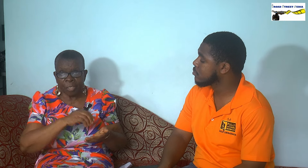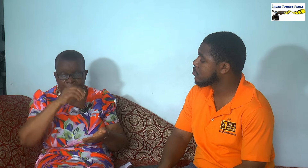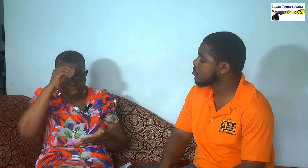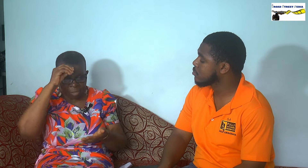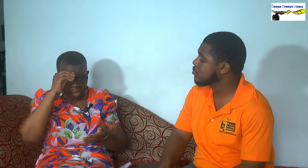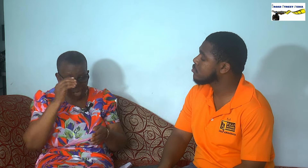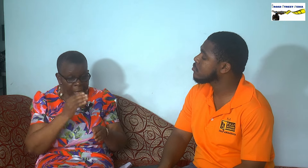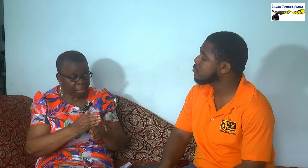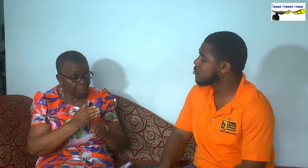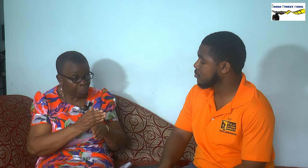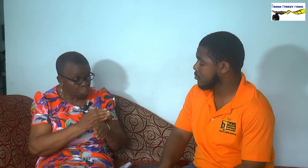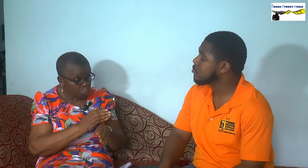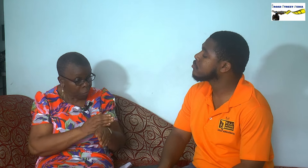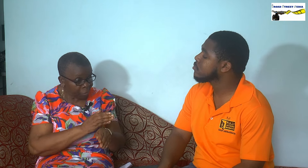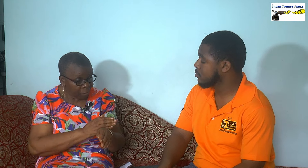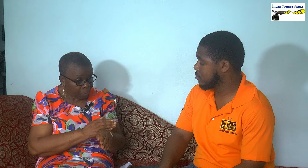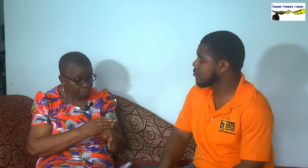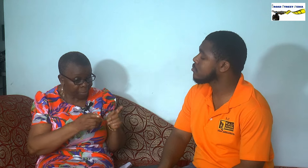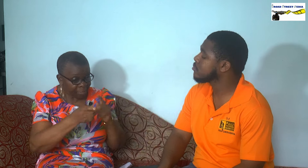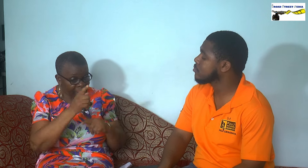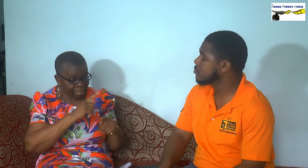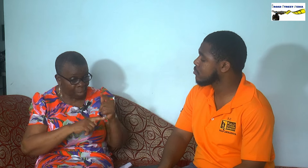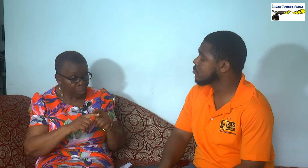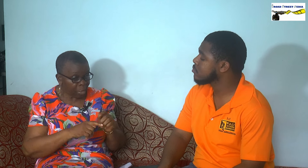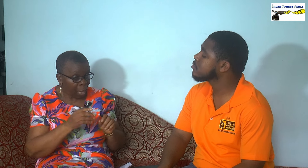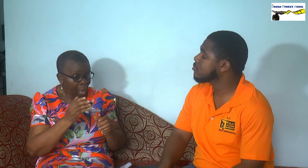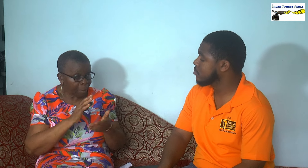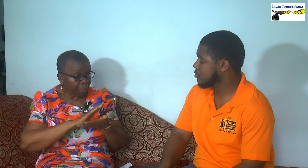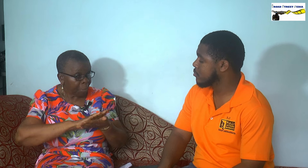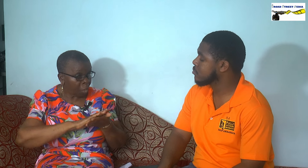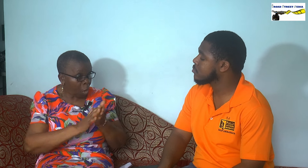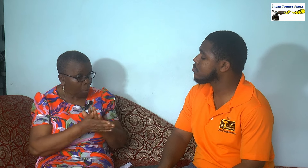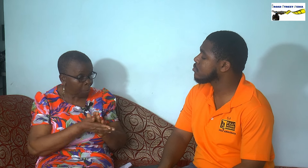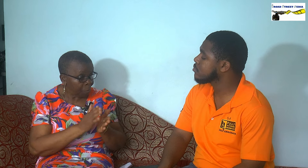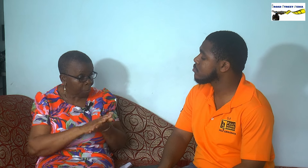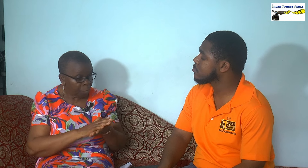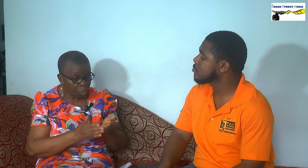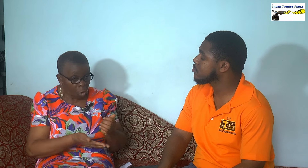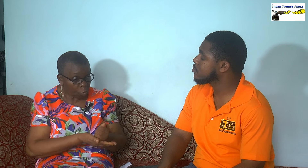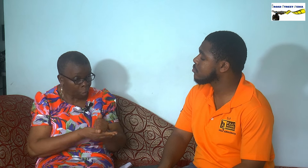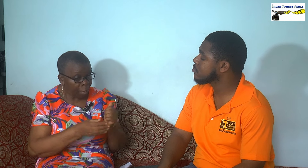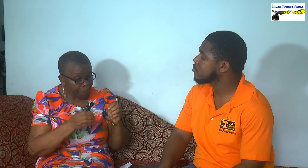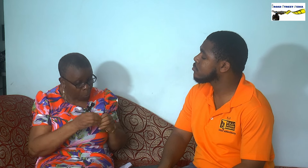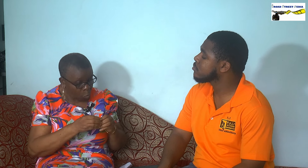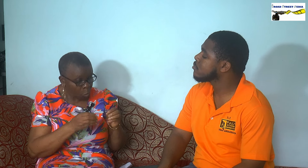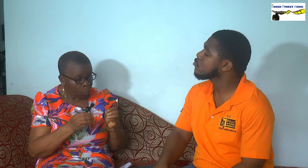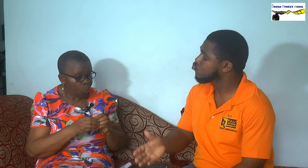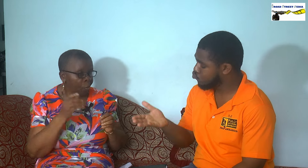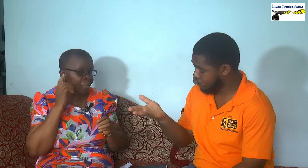learning and improving my sign language and become or to help more with the